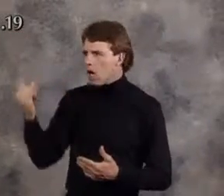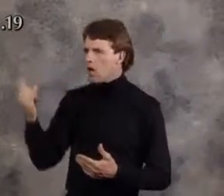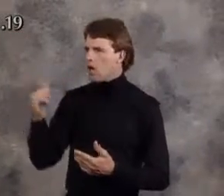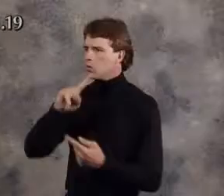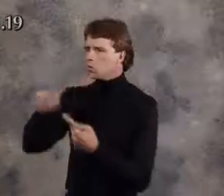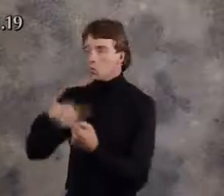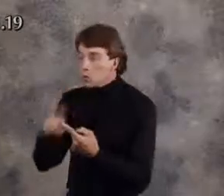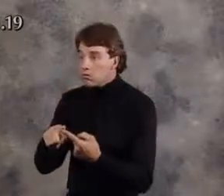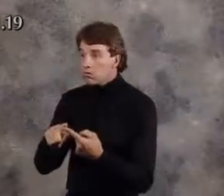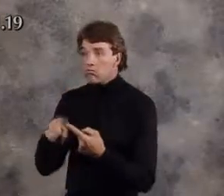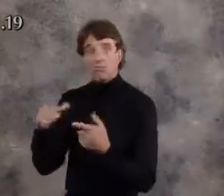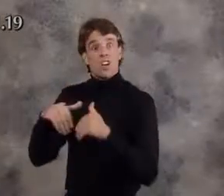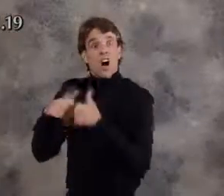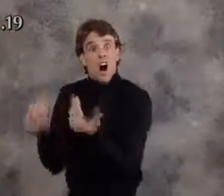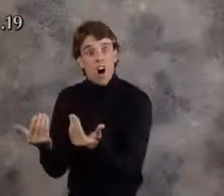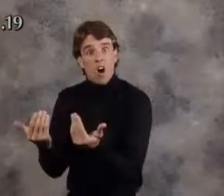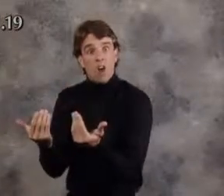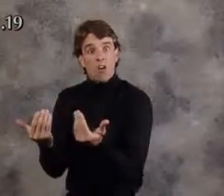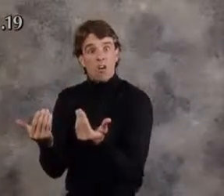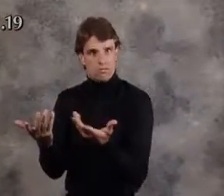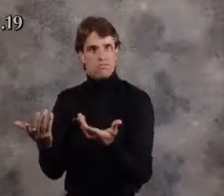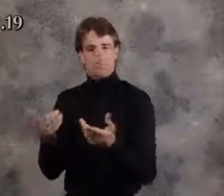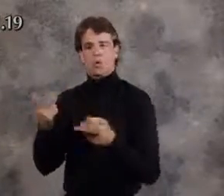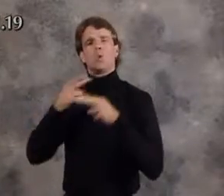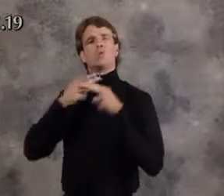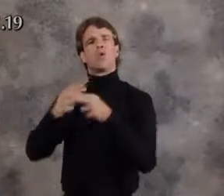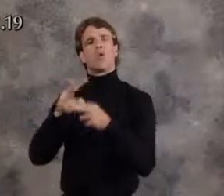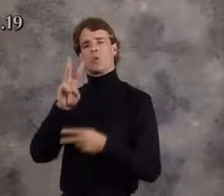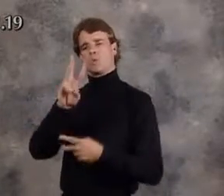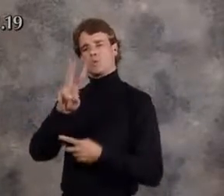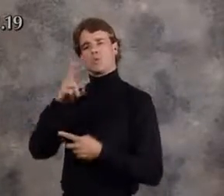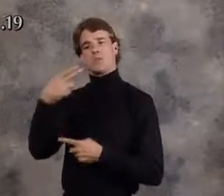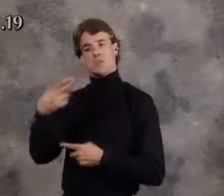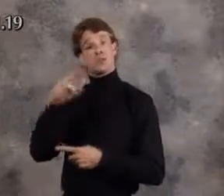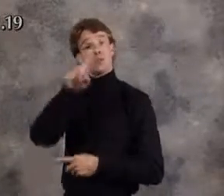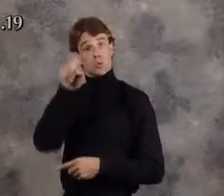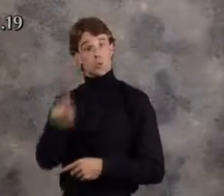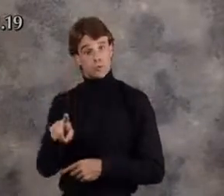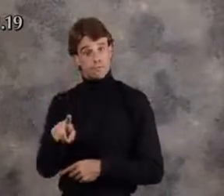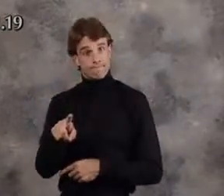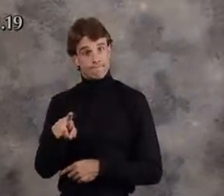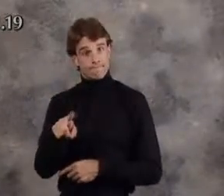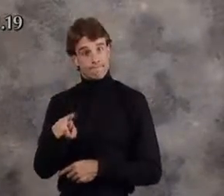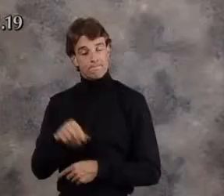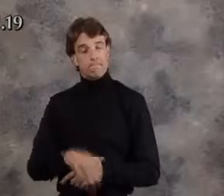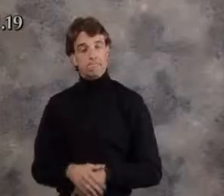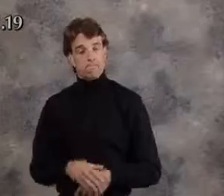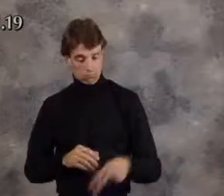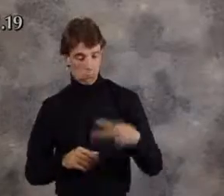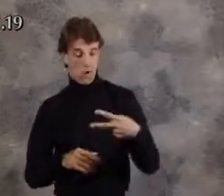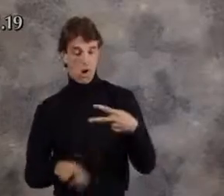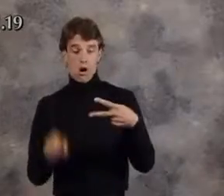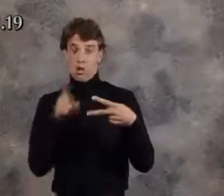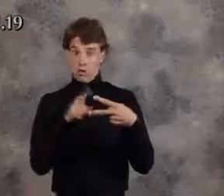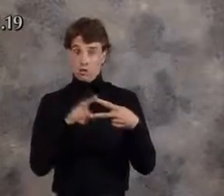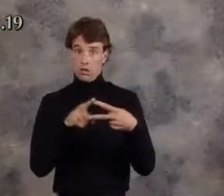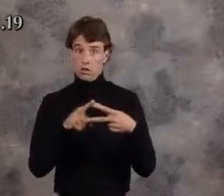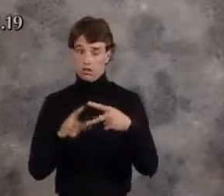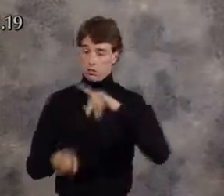what, where, why, when, how. This is called a WH question.